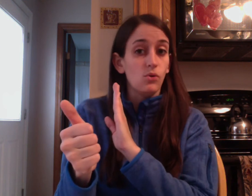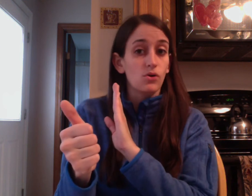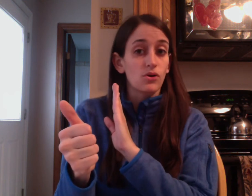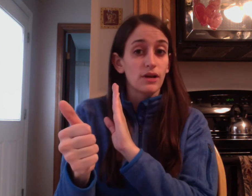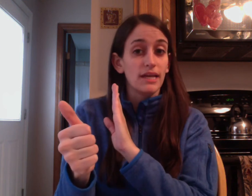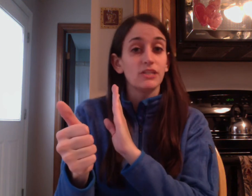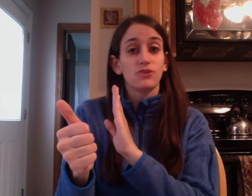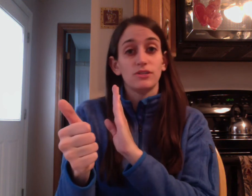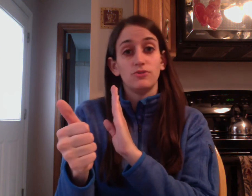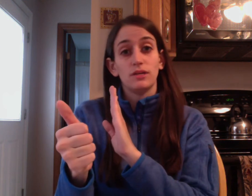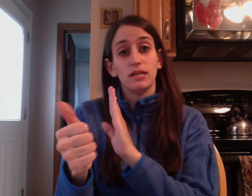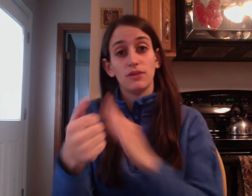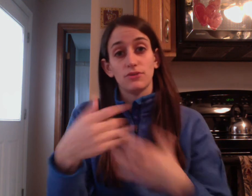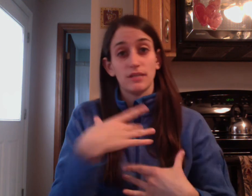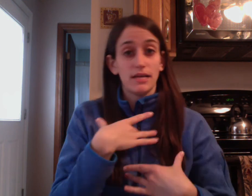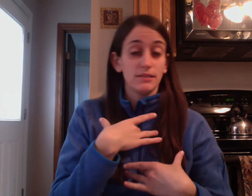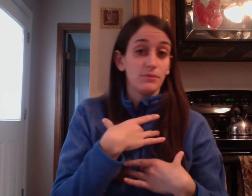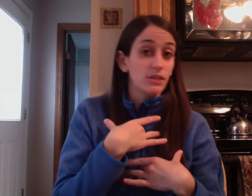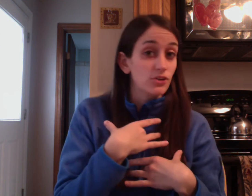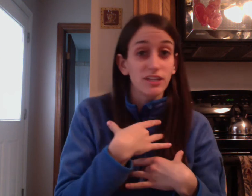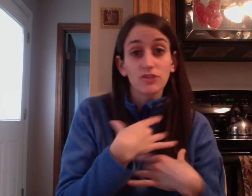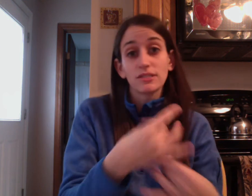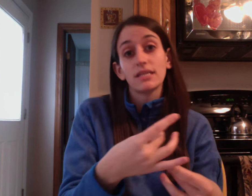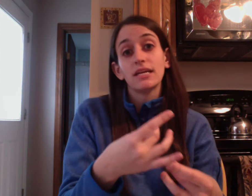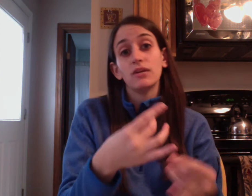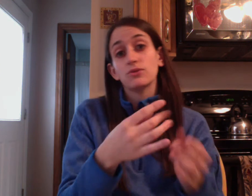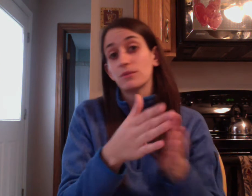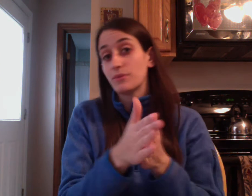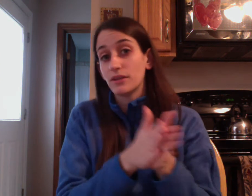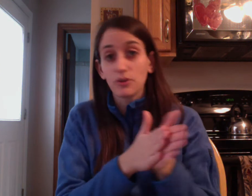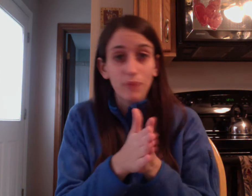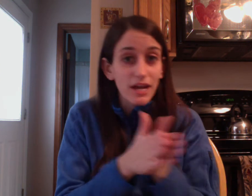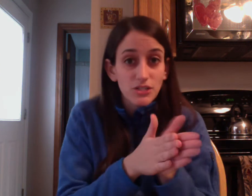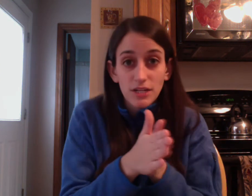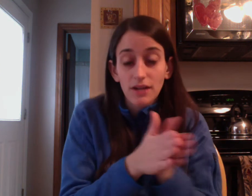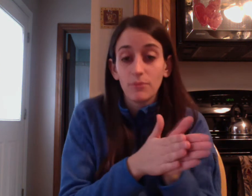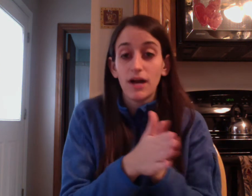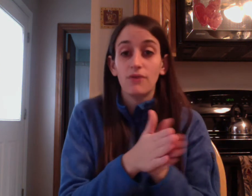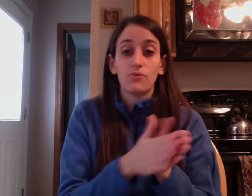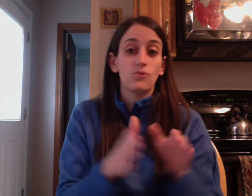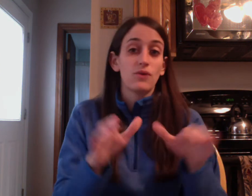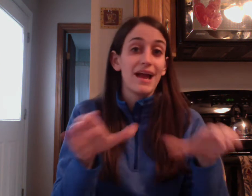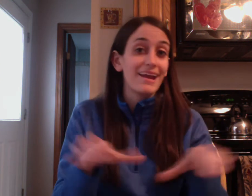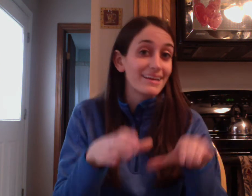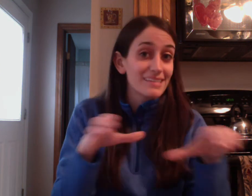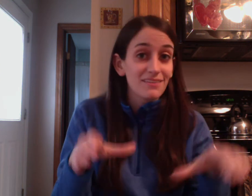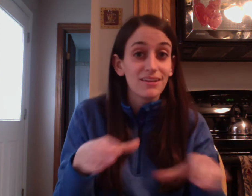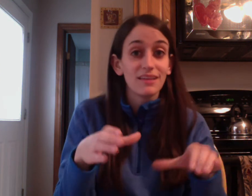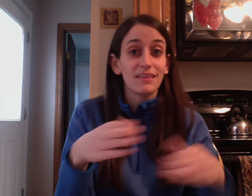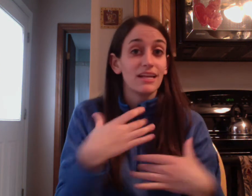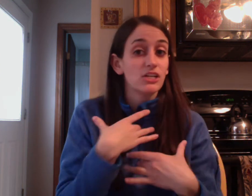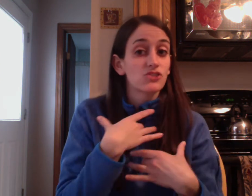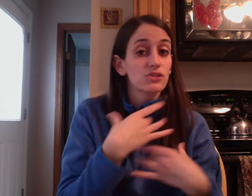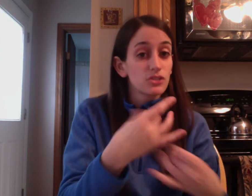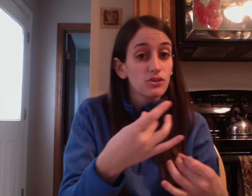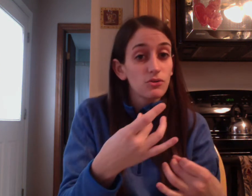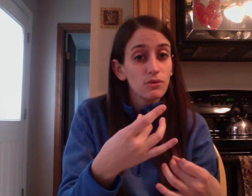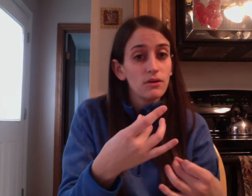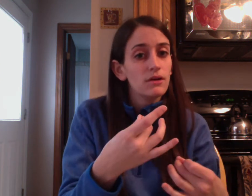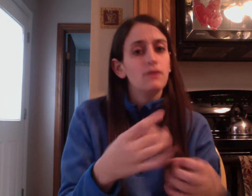or interest. You can either sign something you're interested in or something you're passionate about or an activity that interests you